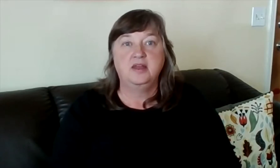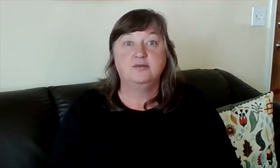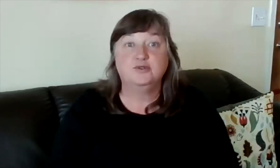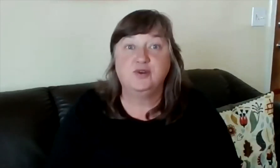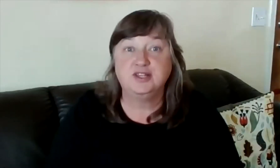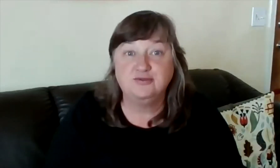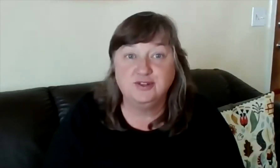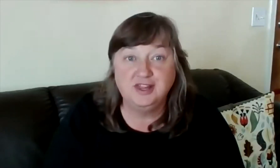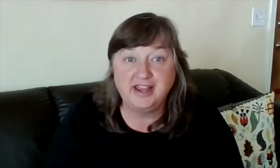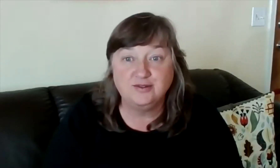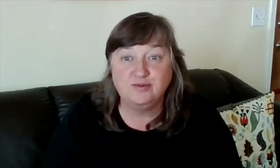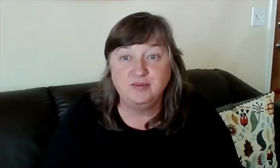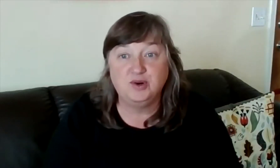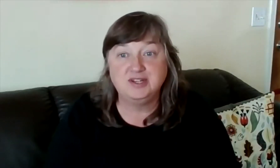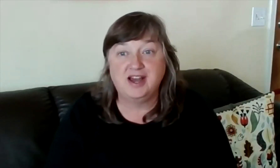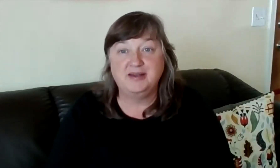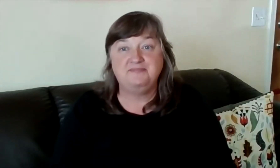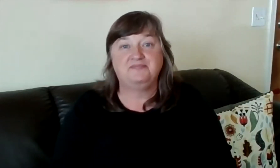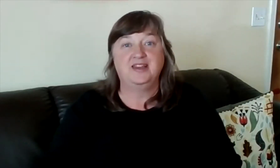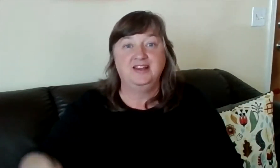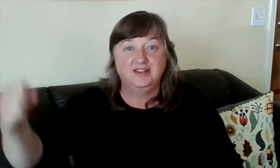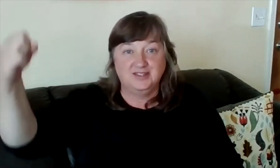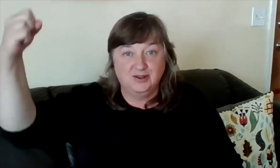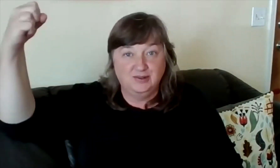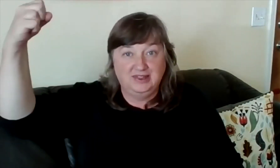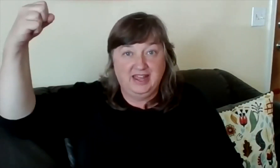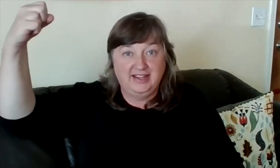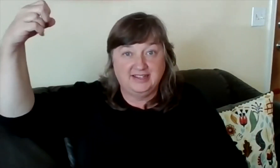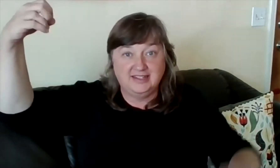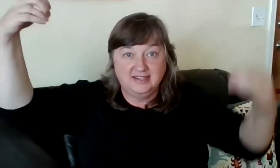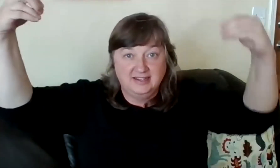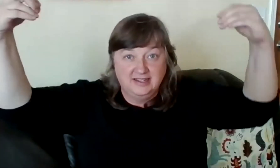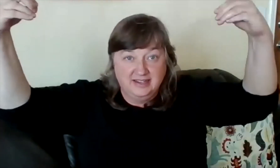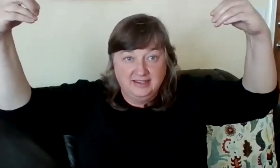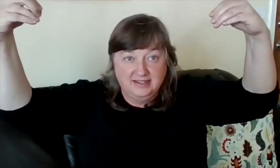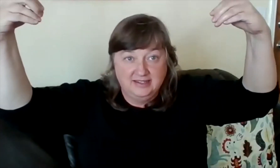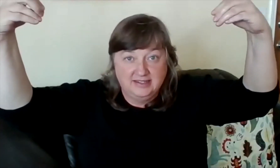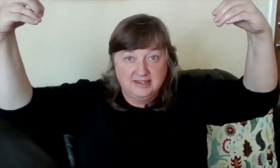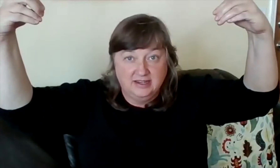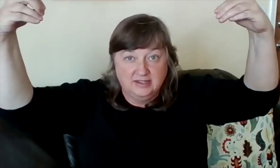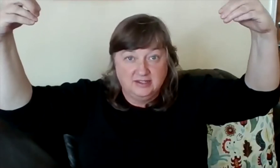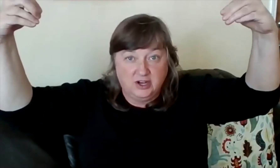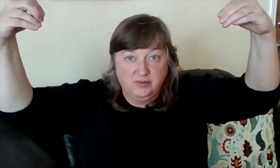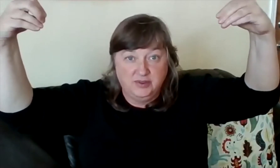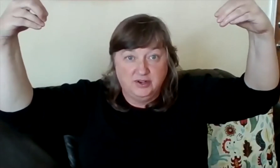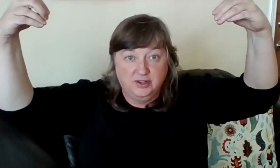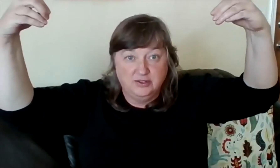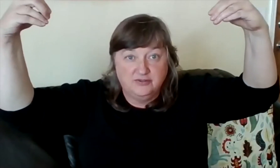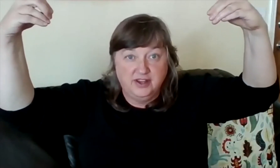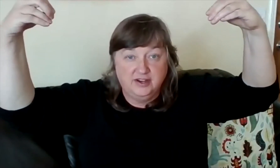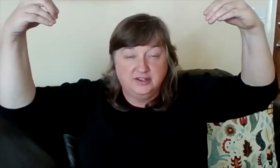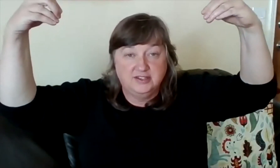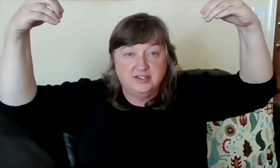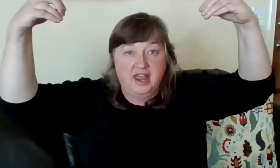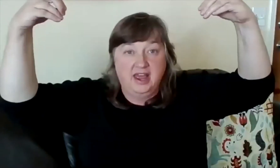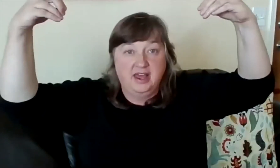There's a request for light one more time. So light is starting with your closed fingers